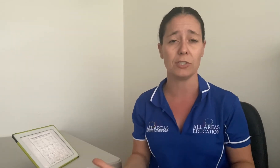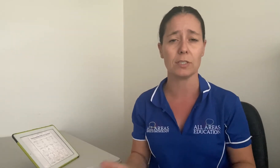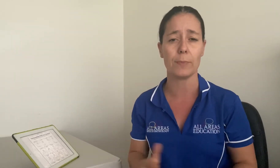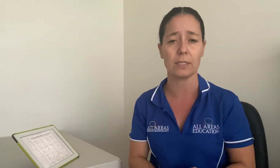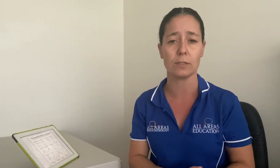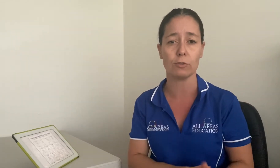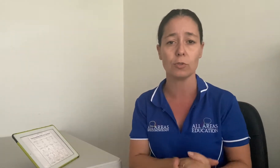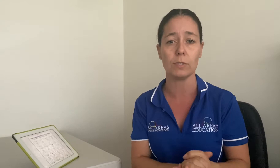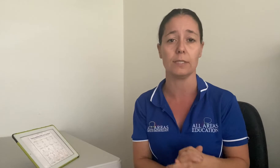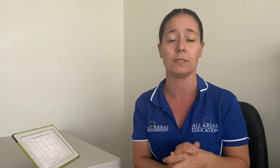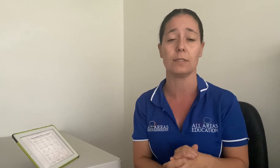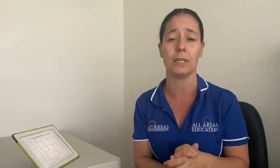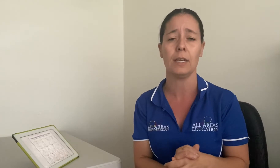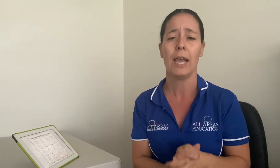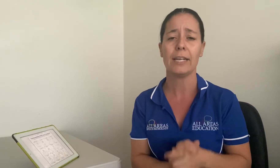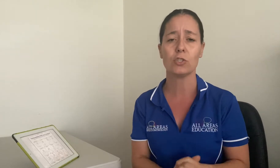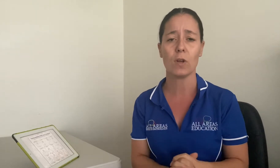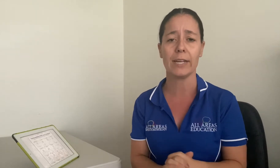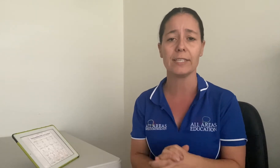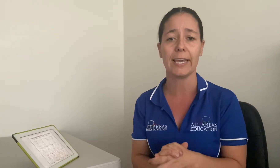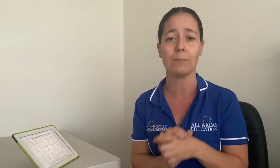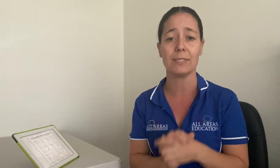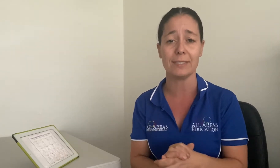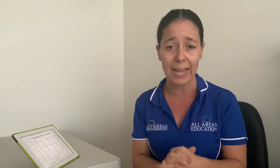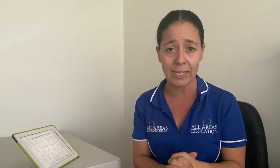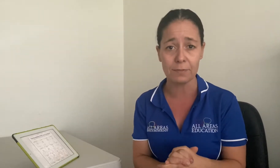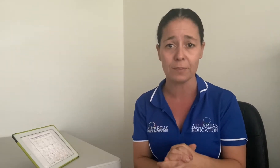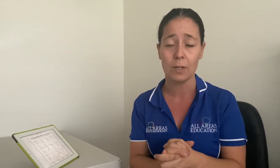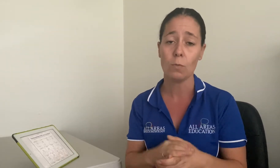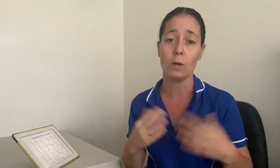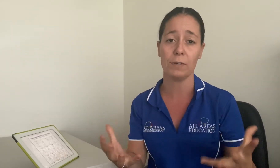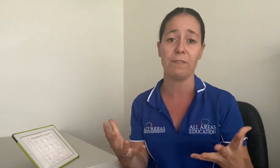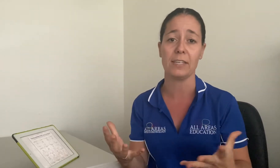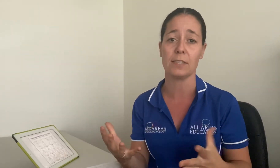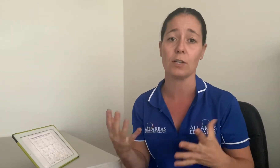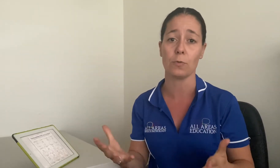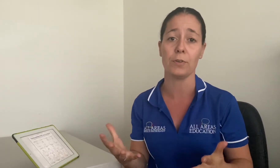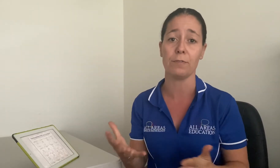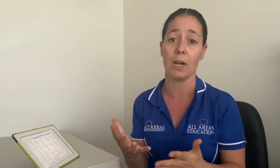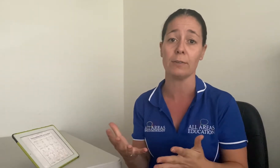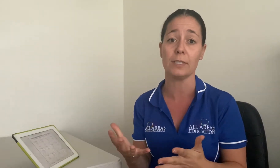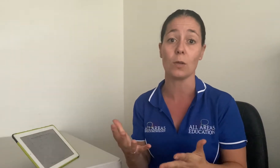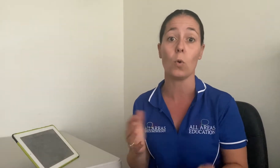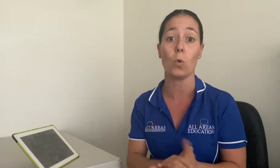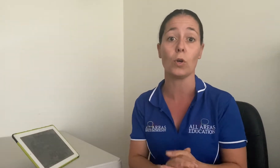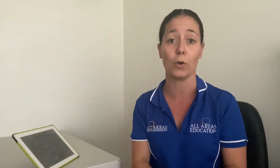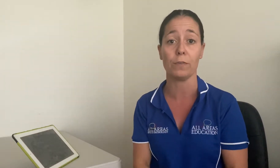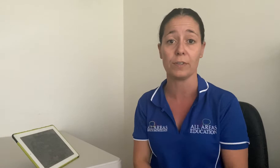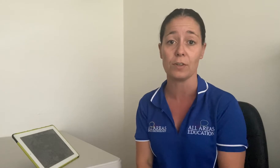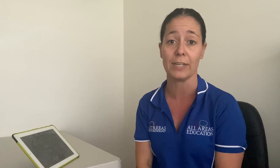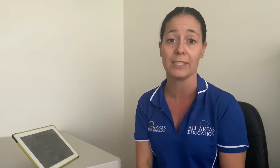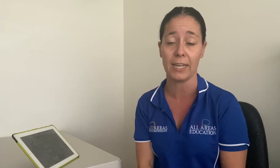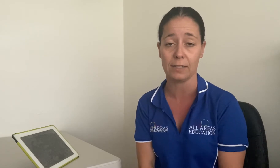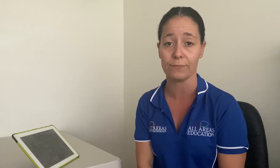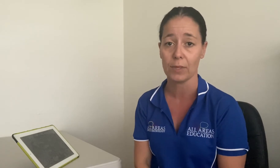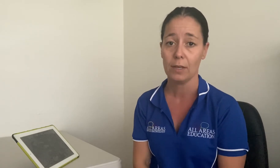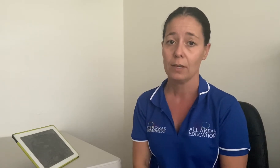about social distancing and trying to keep safe while we face the coronavirus or COVID-19.